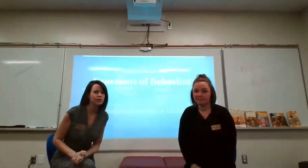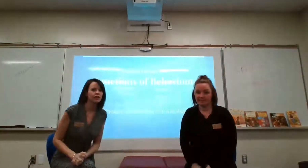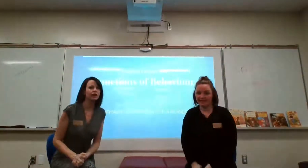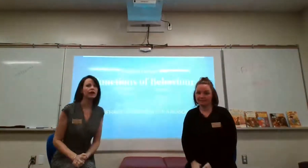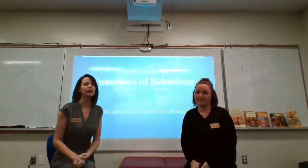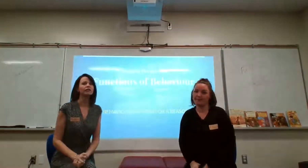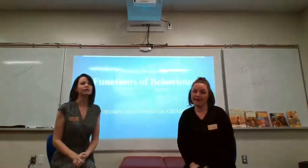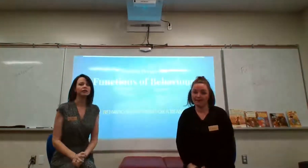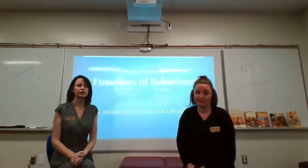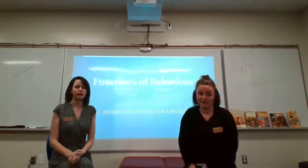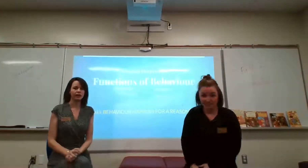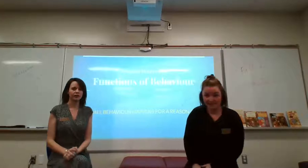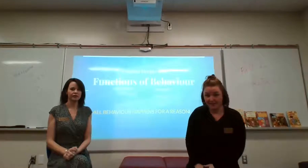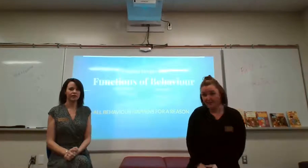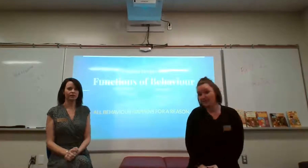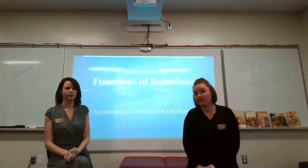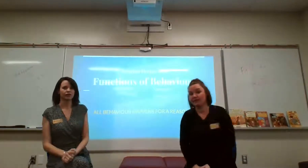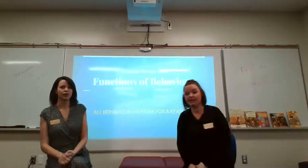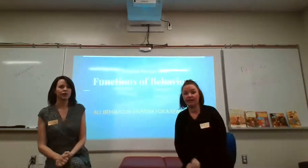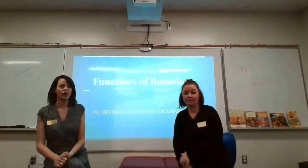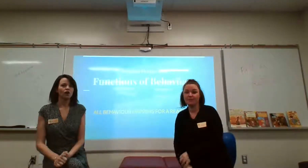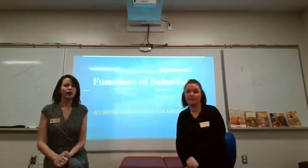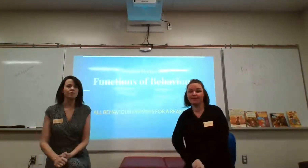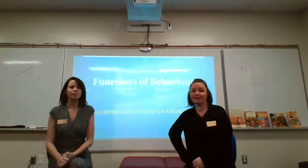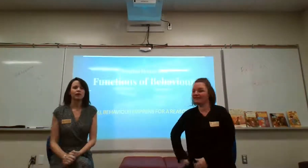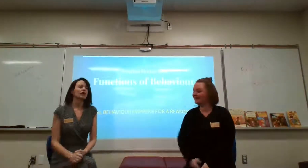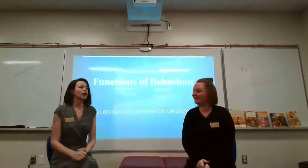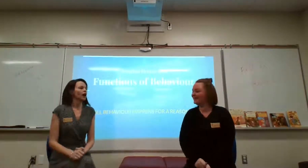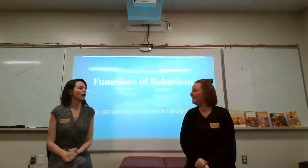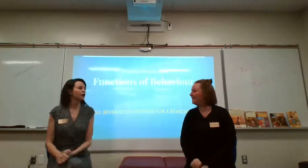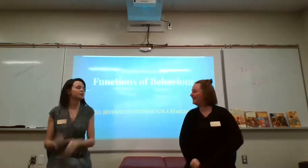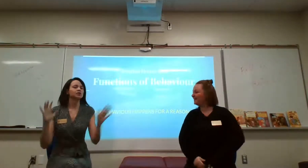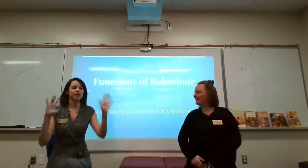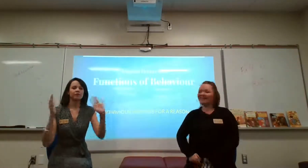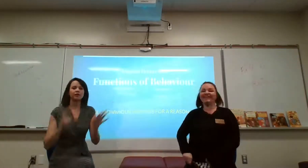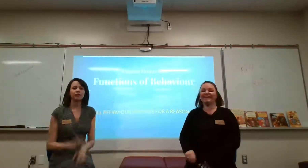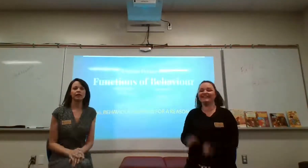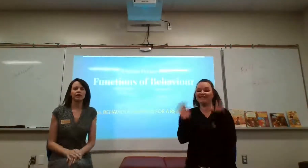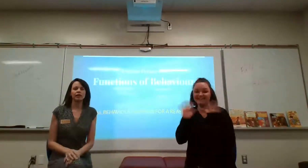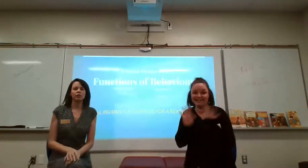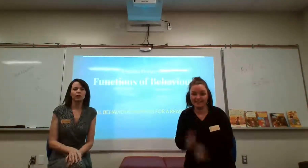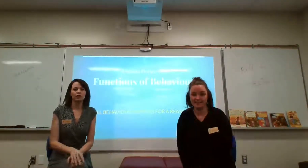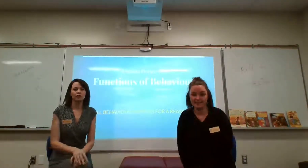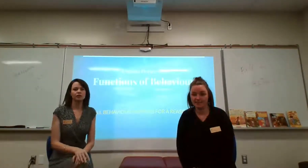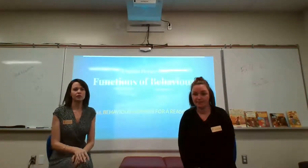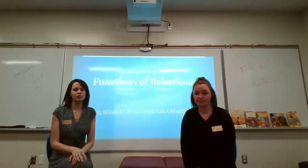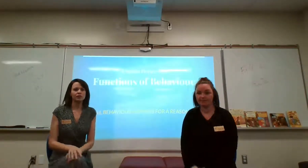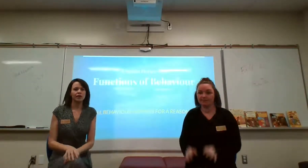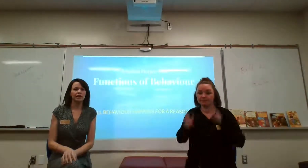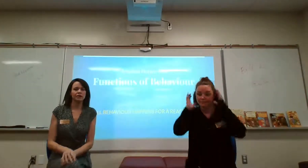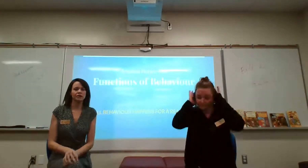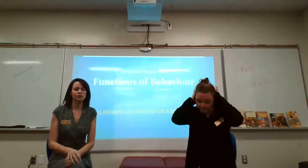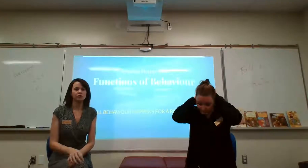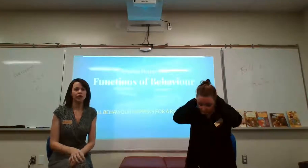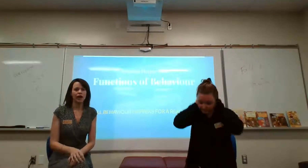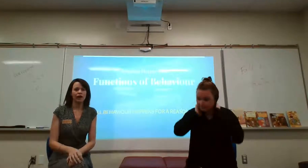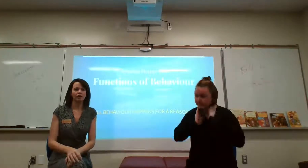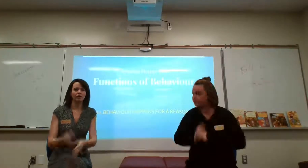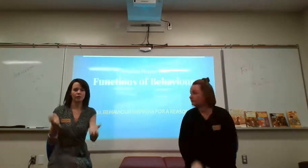Yes, but they're backwards. We still haven't figured that out. Oh yeah. Okay, so it's Jen and Marilyn here. We are super excited to have you with